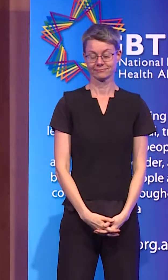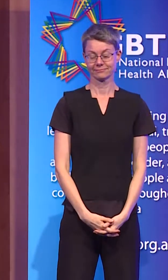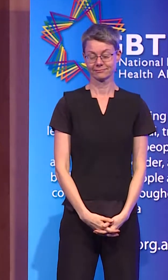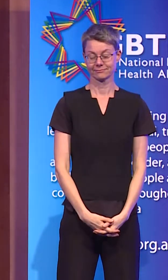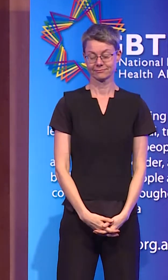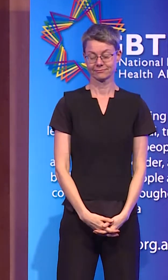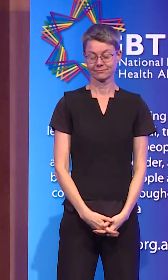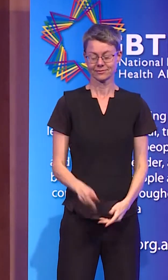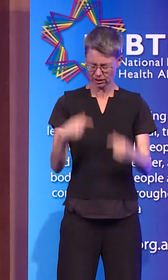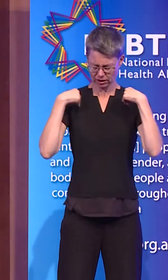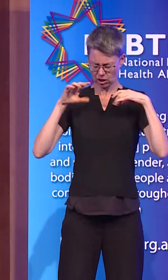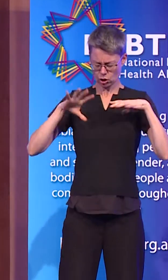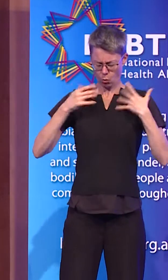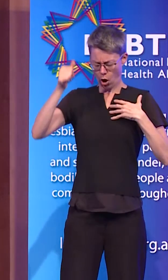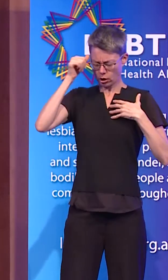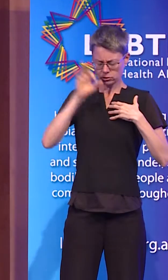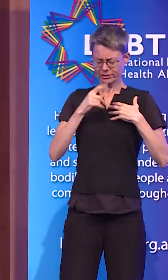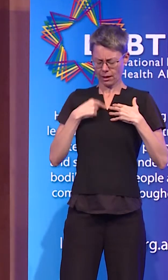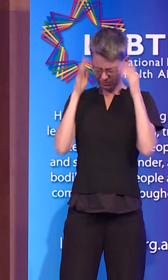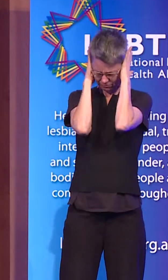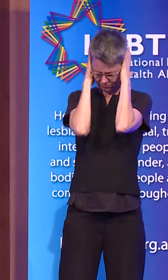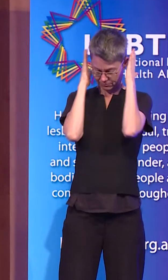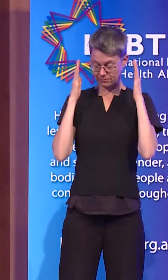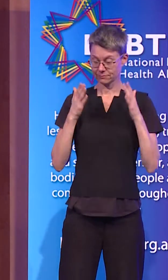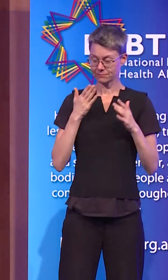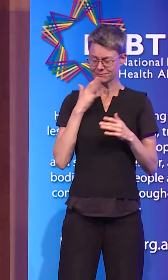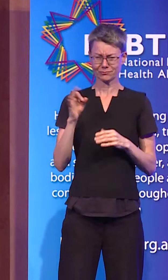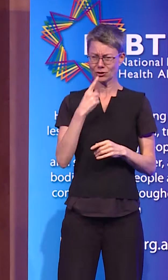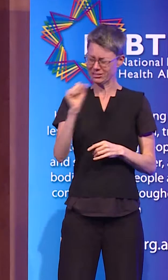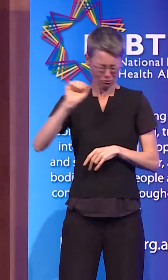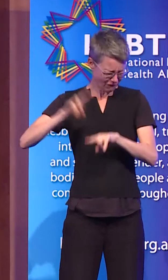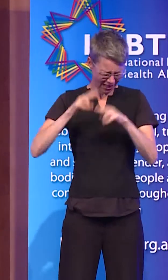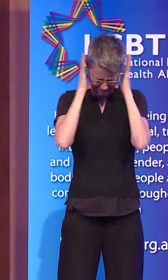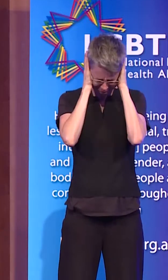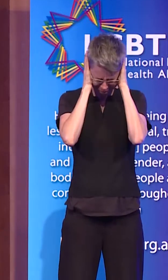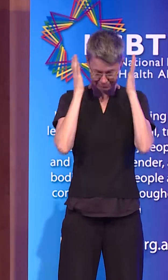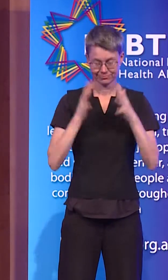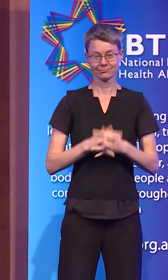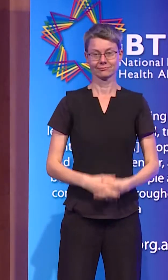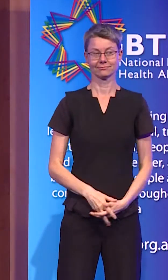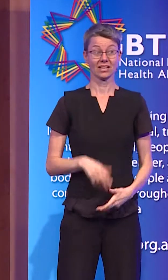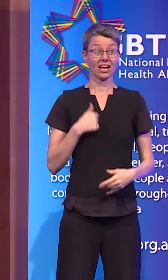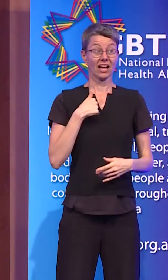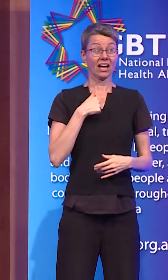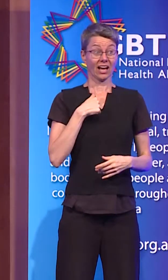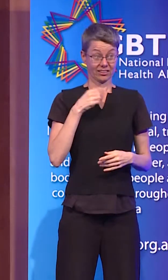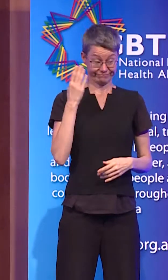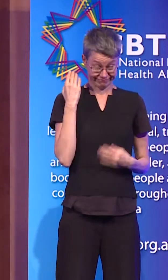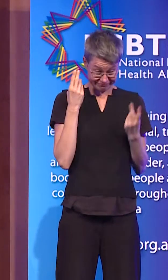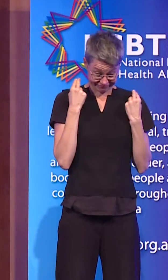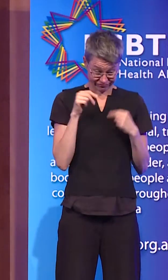"Don't tell me anything I don't want to know," she said. "And for God's sakes, don't tell your father." So I didn't tell my